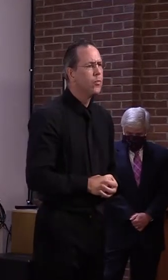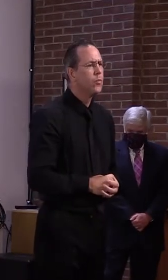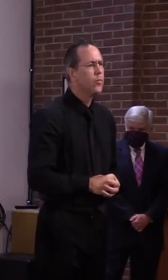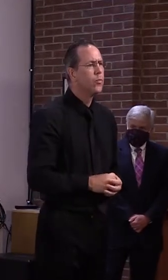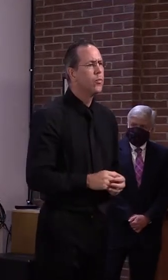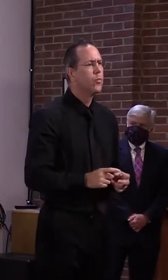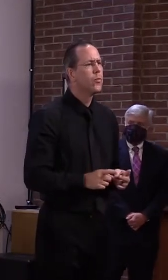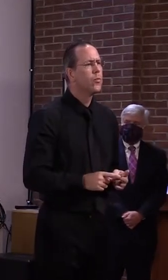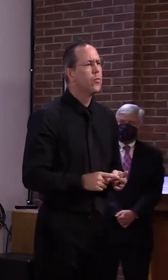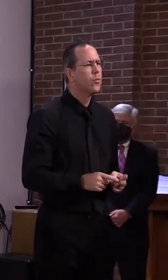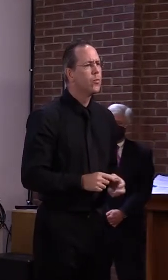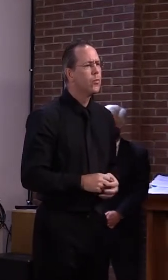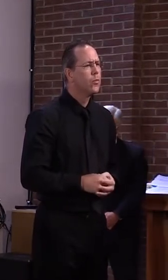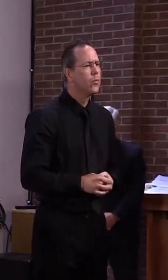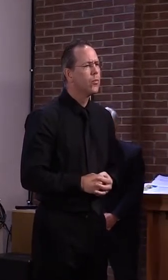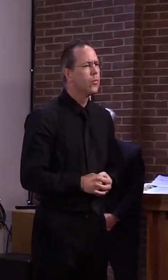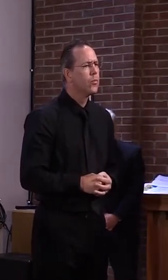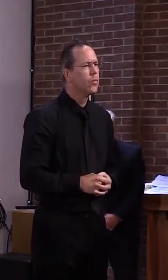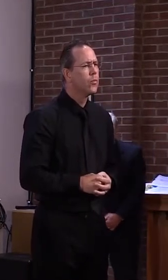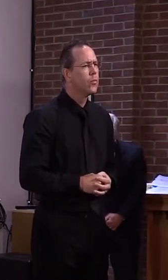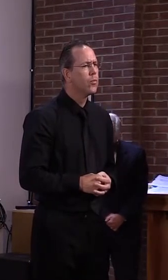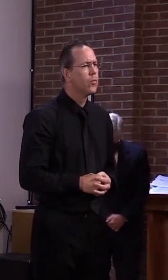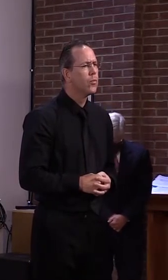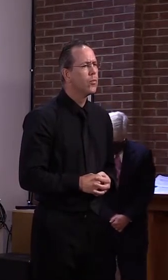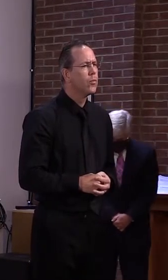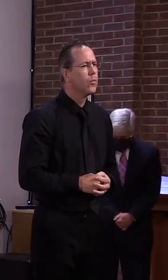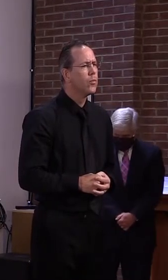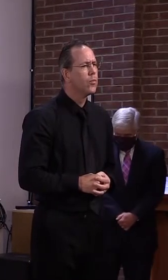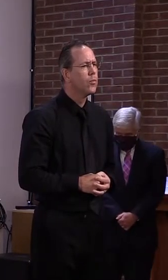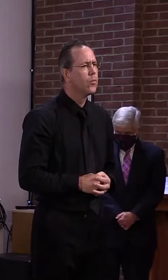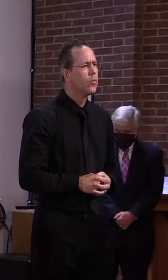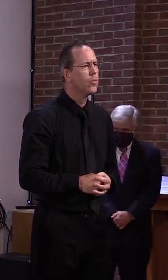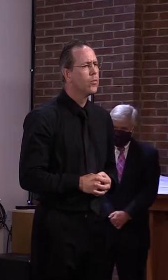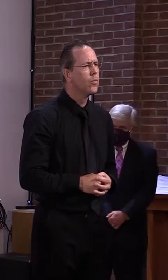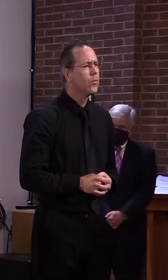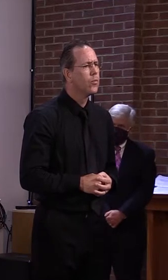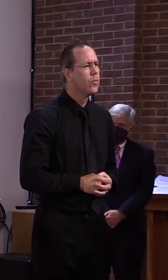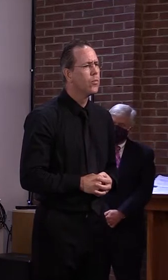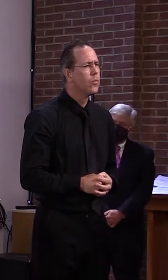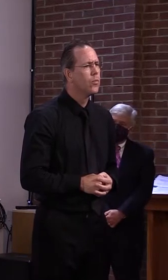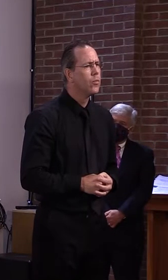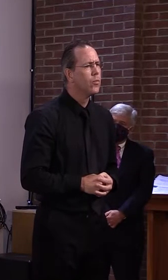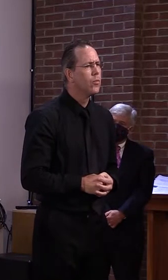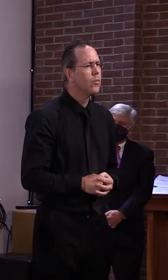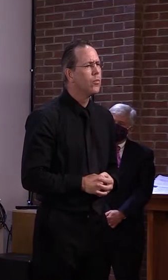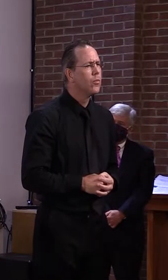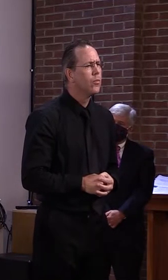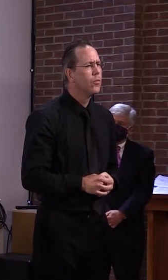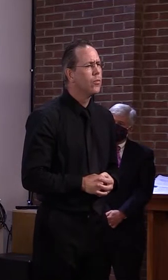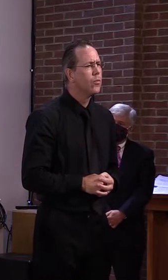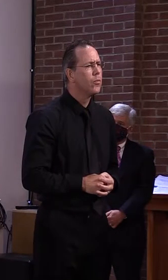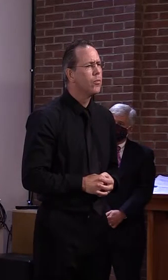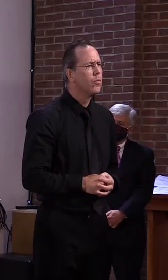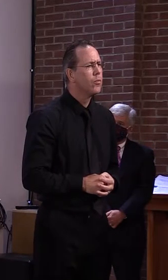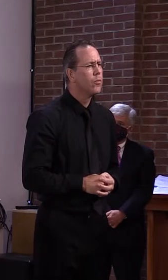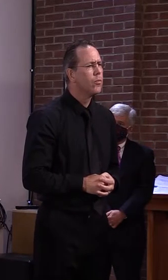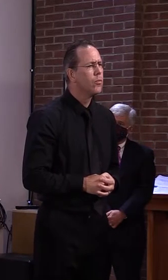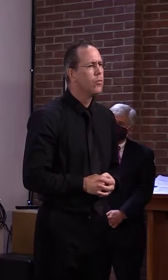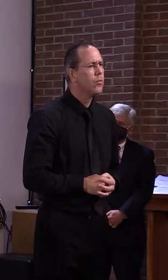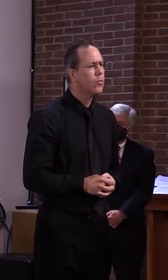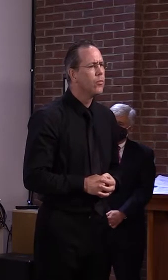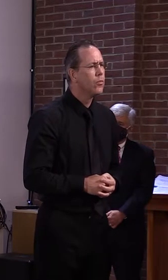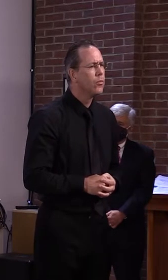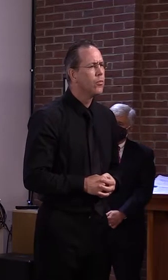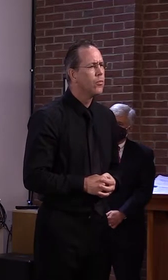in the classroom. Has there been any discussion at the state level for best practices to protect students with severe food